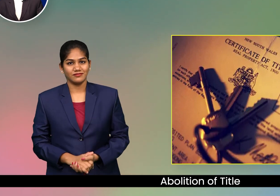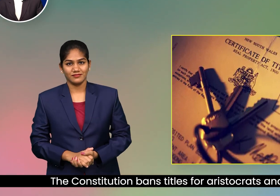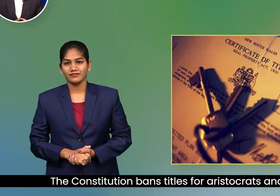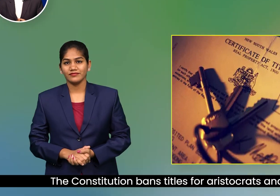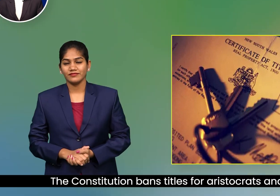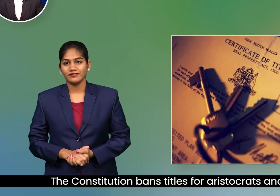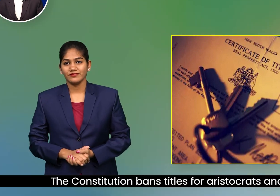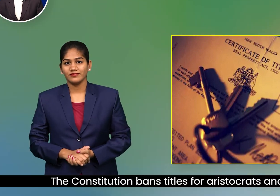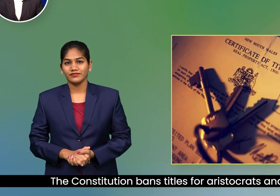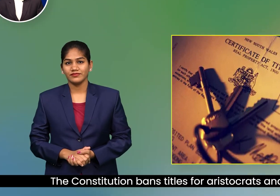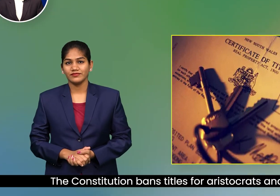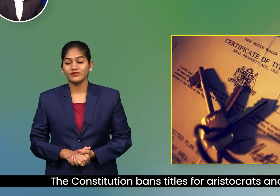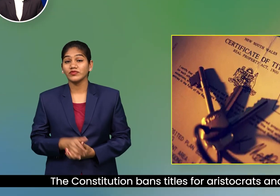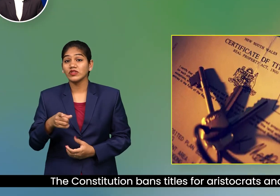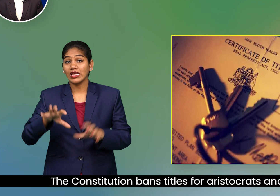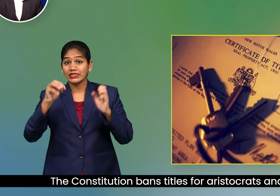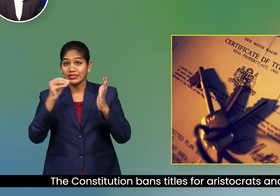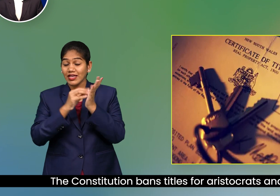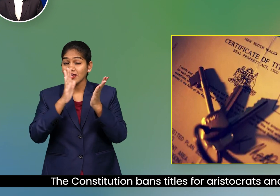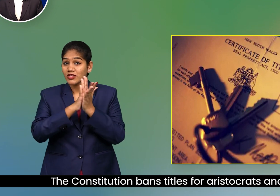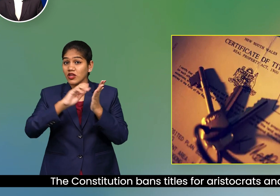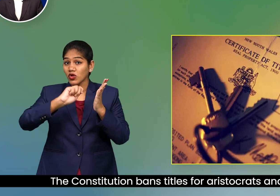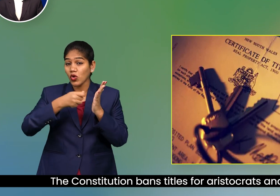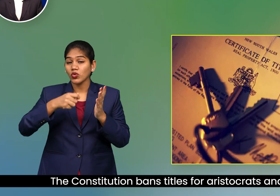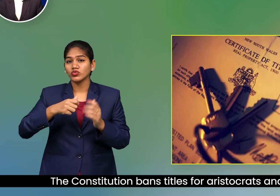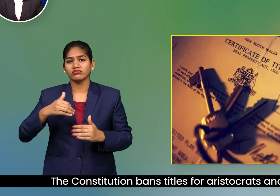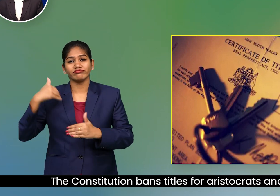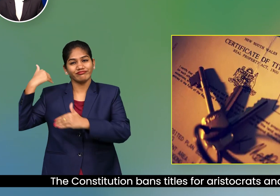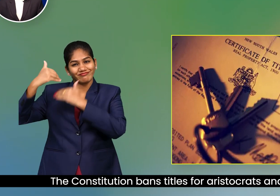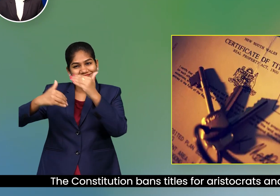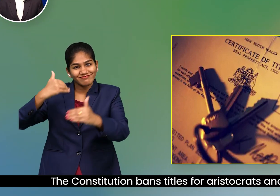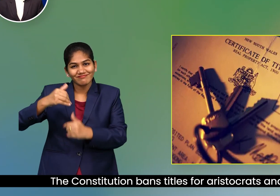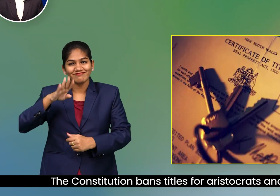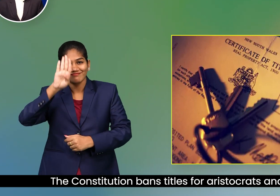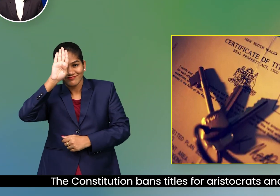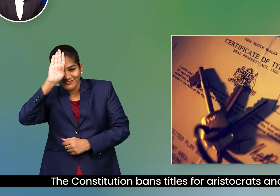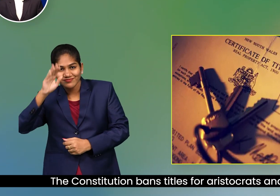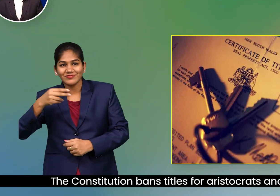The Constitution bans titles for aristocrats